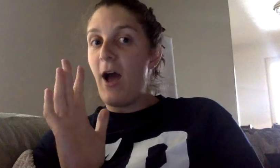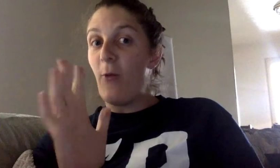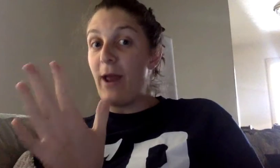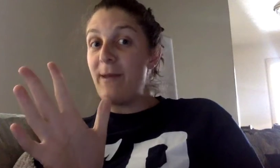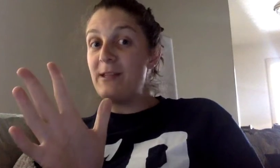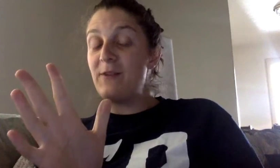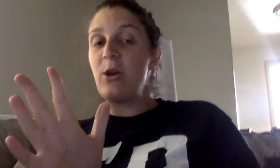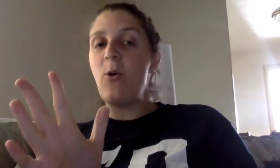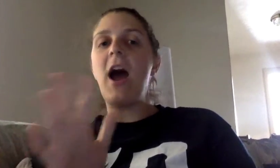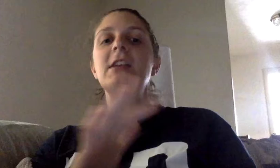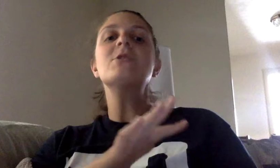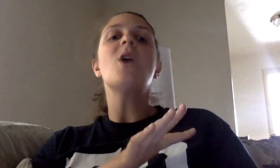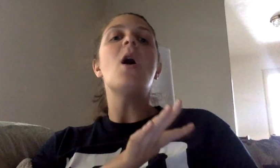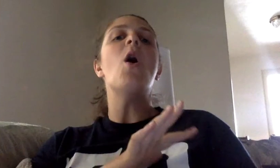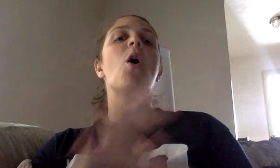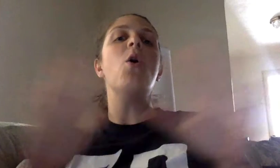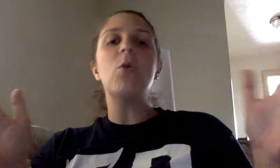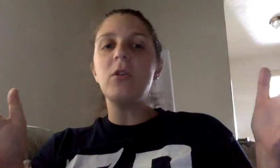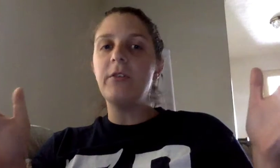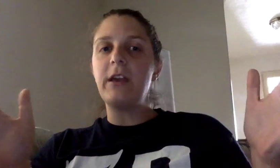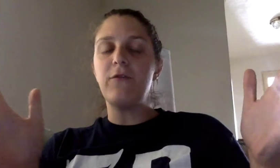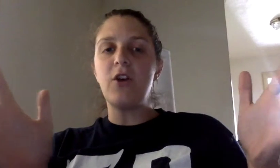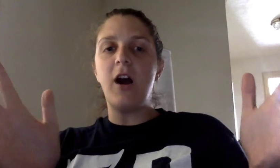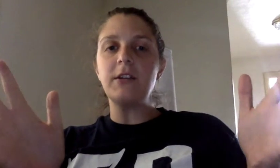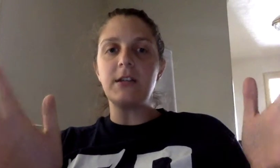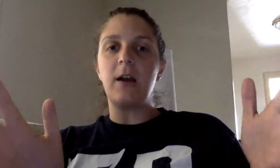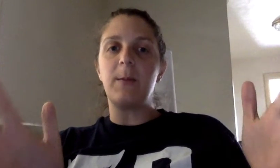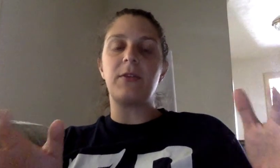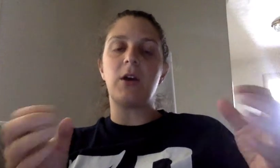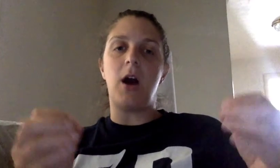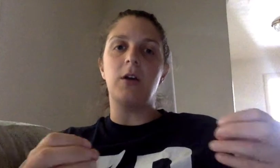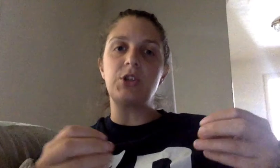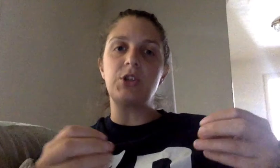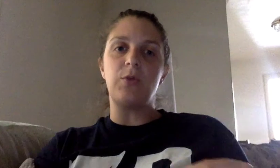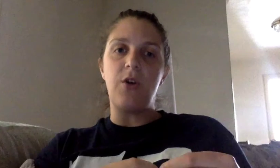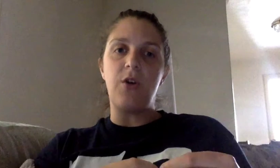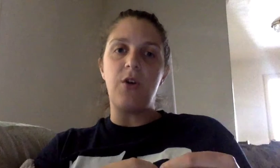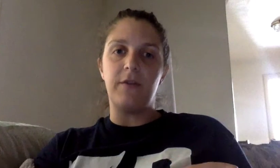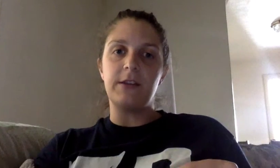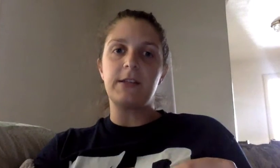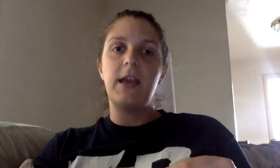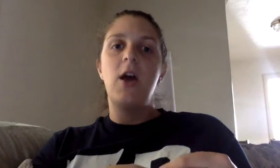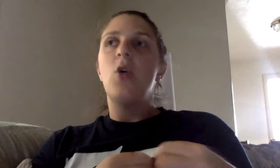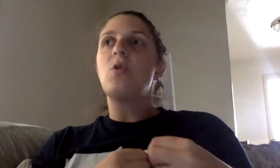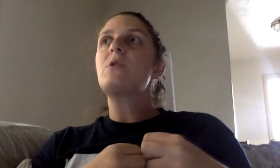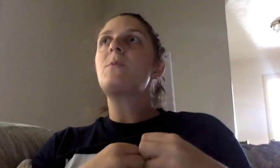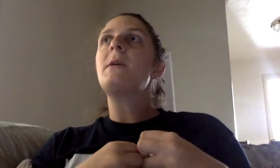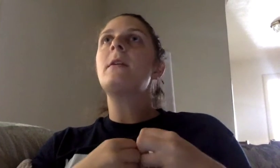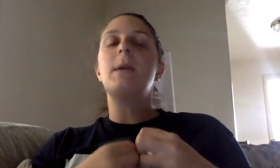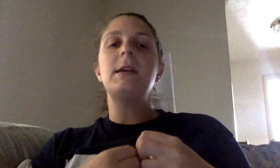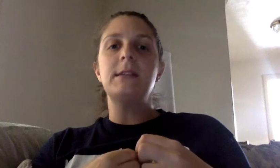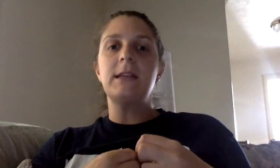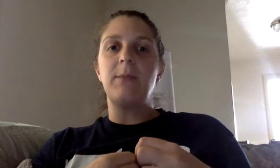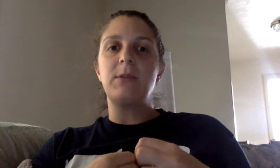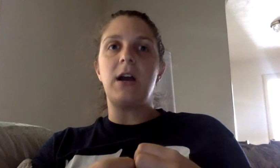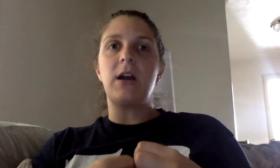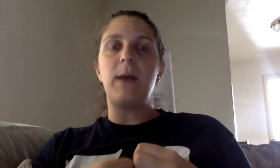When I made this video, I totally forgot to talk about the College and Career Office. This would be an amazing time to talk